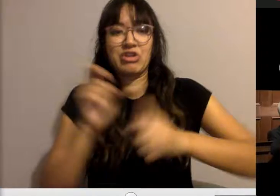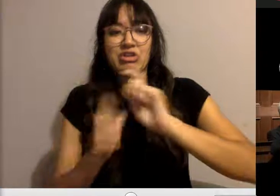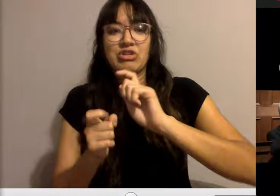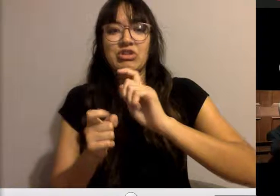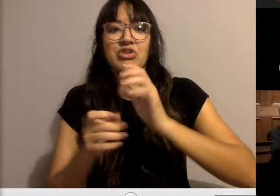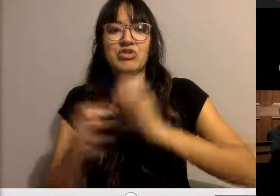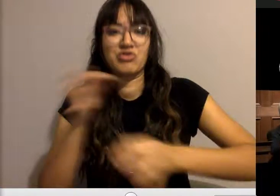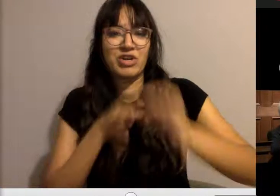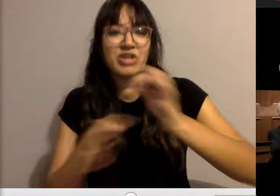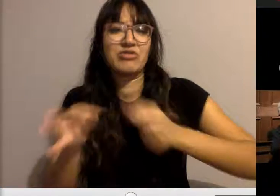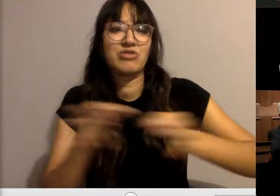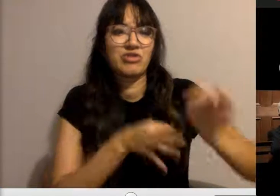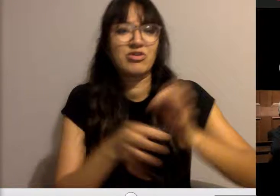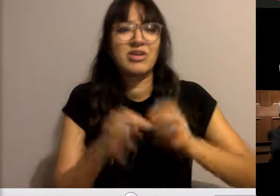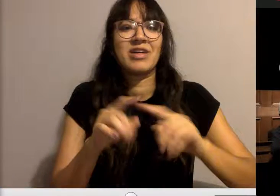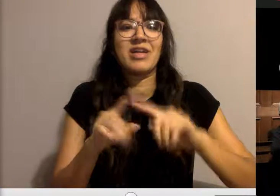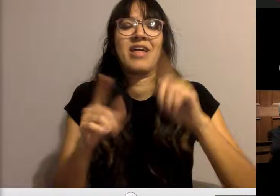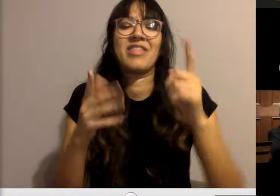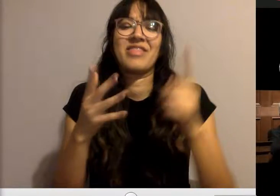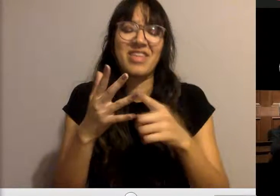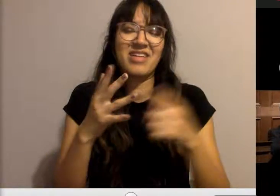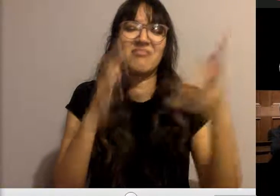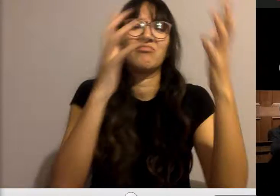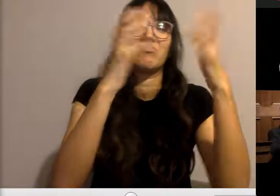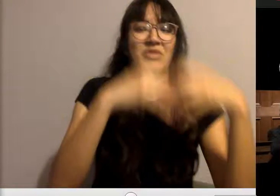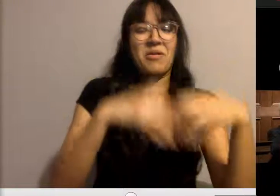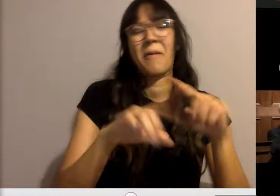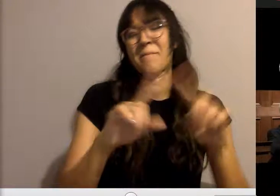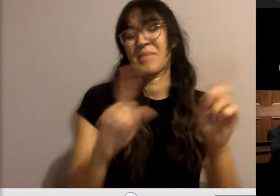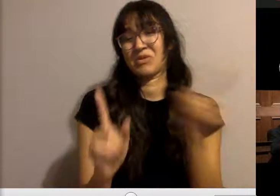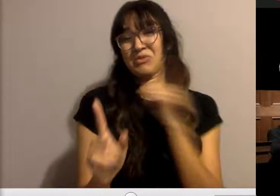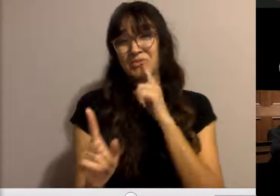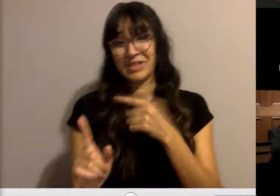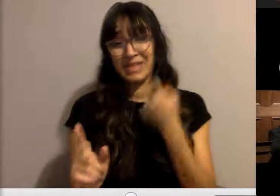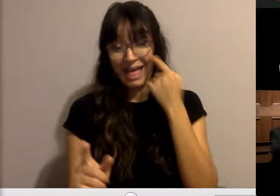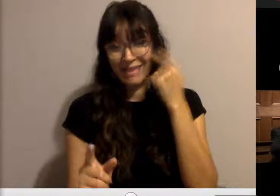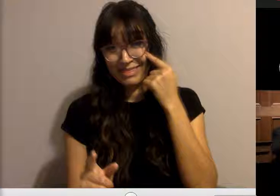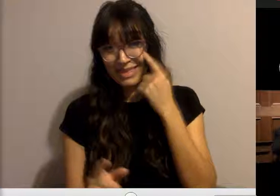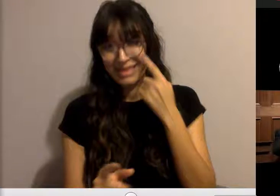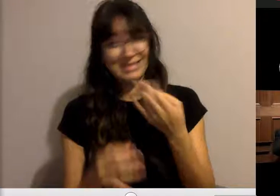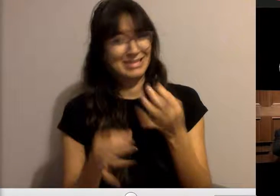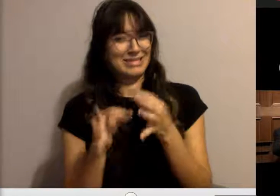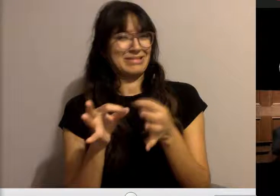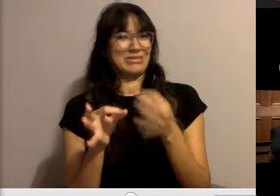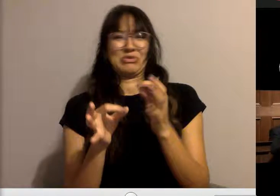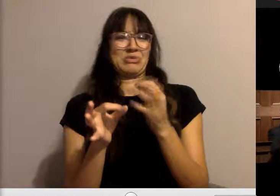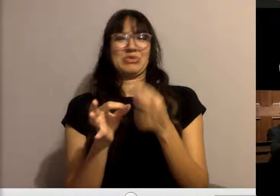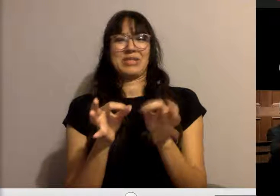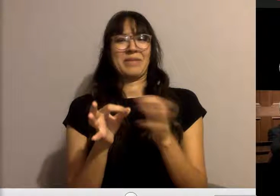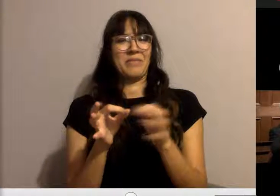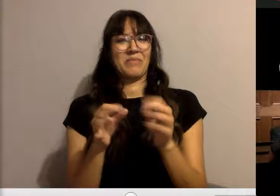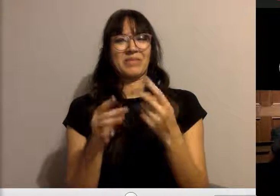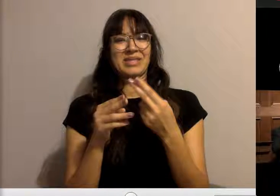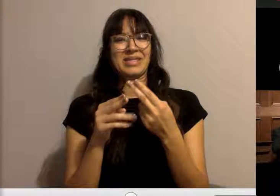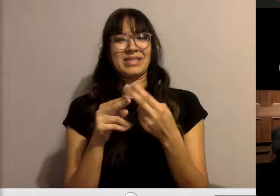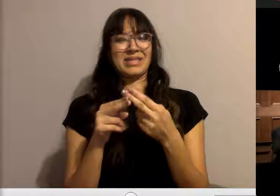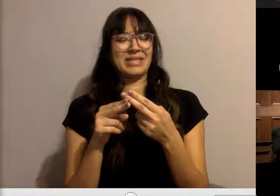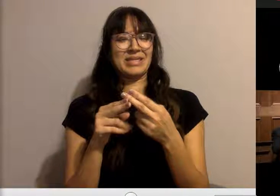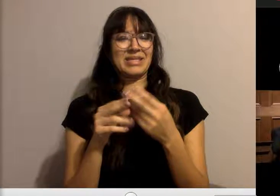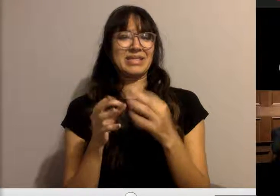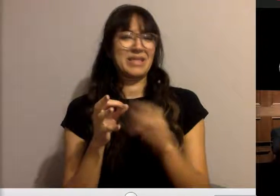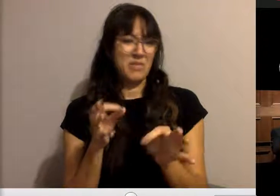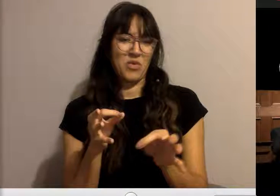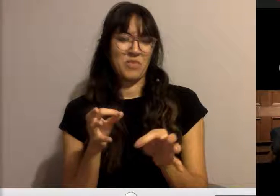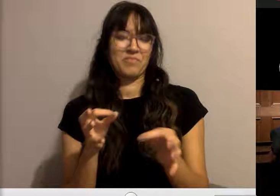too simple and too simplistic. Right? Everything is a lot messier than it should be. So if that's too